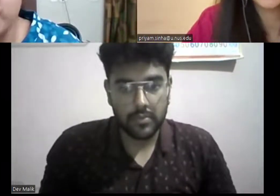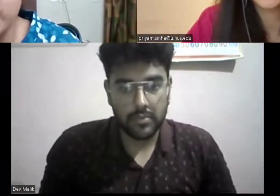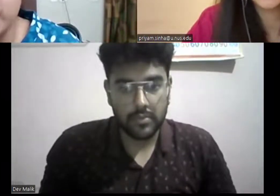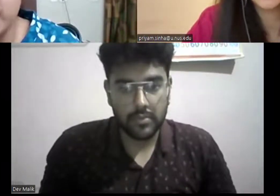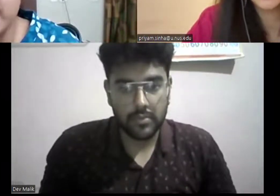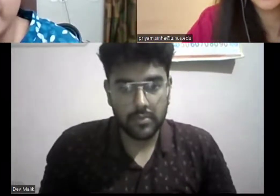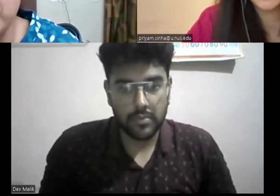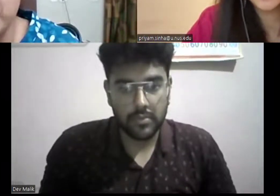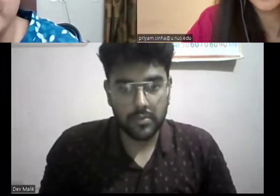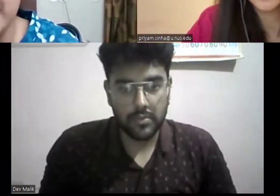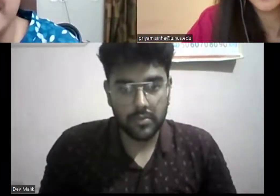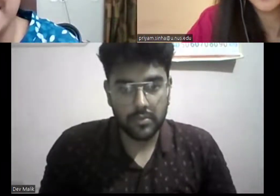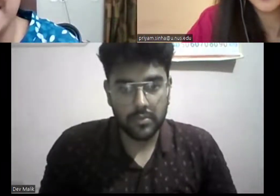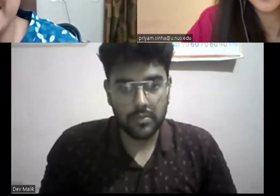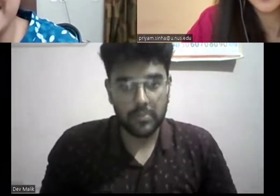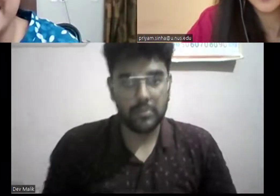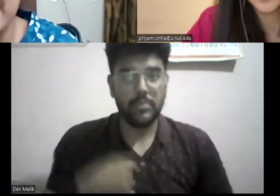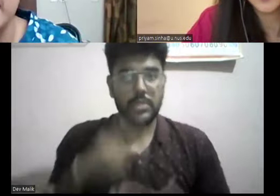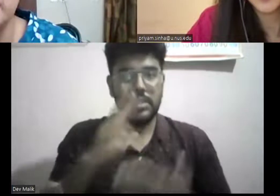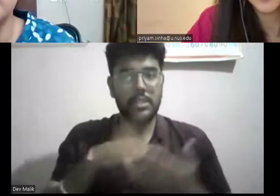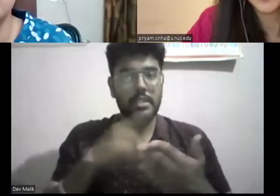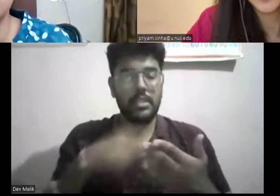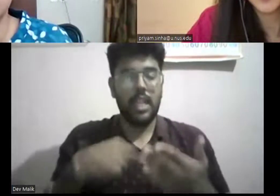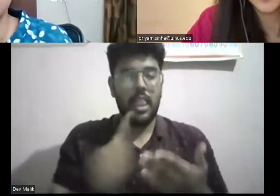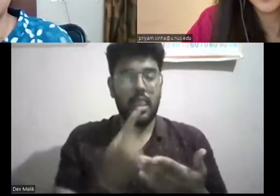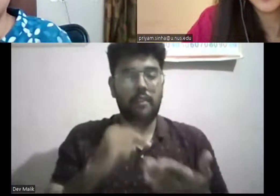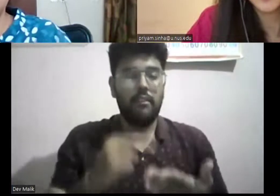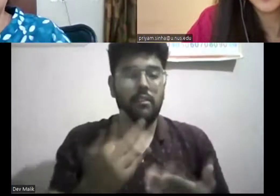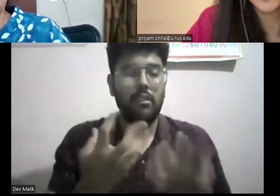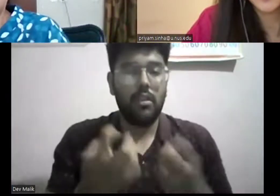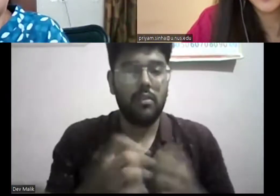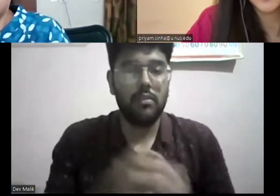Let me also read it side by side. Yeah.